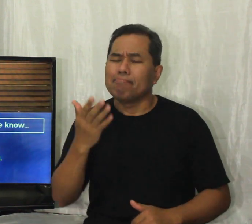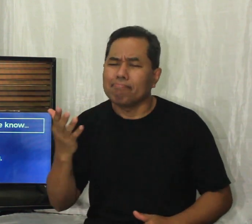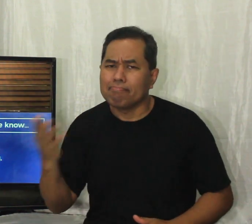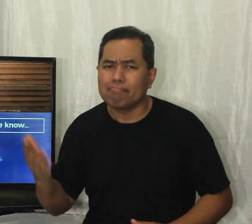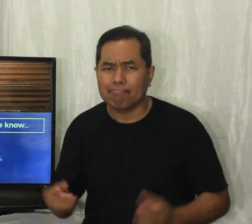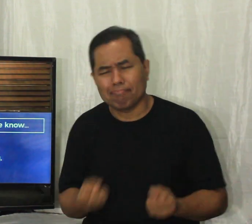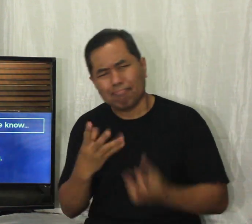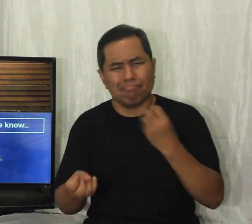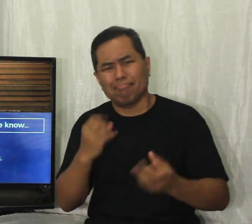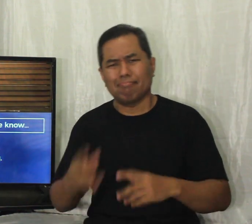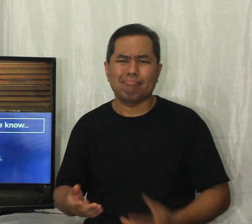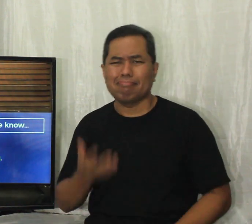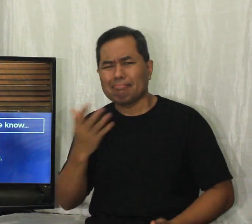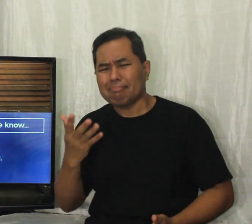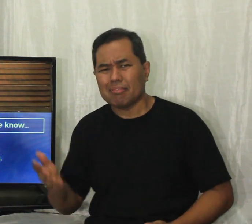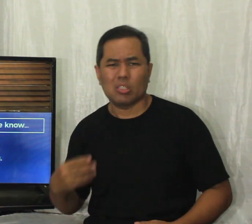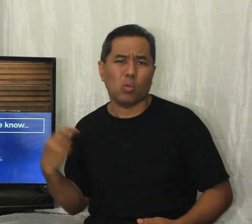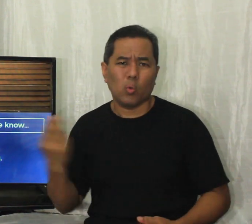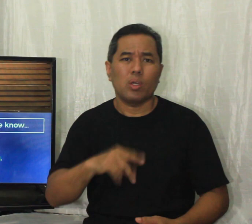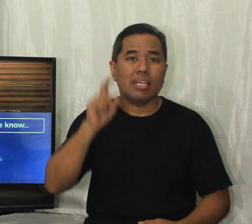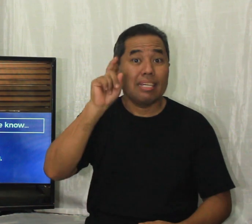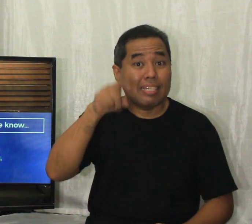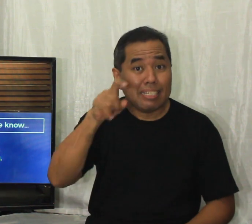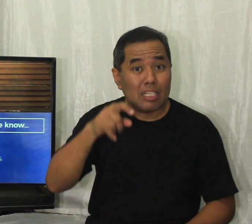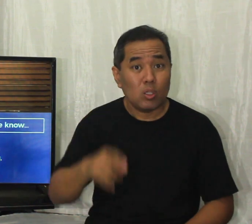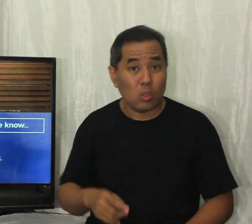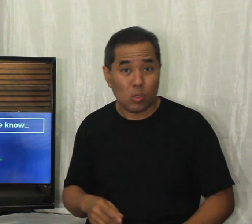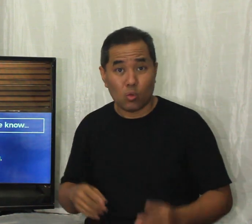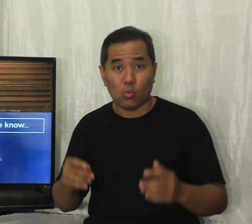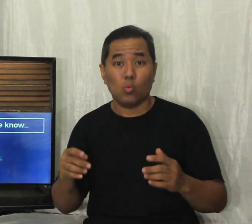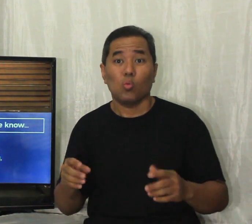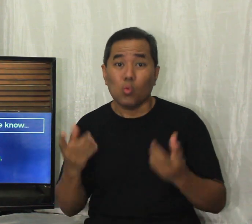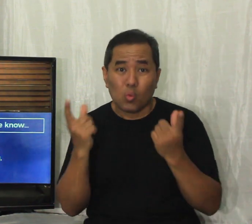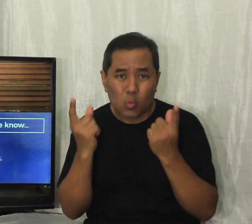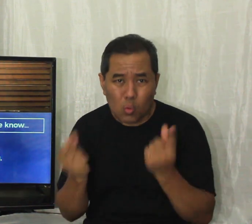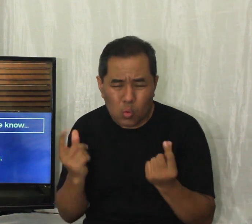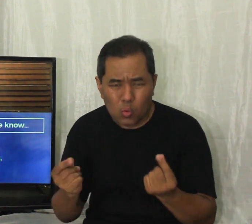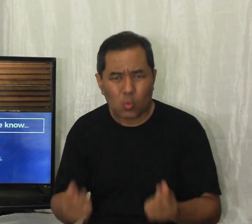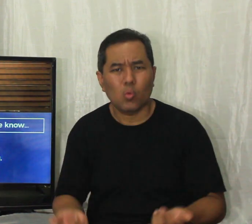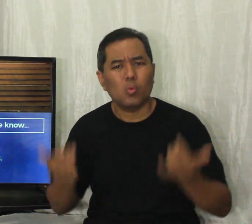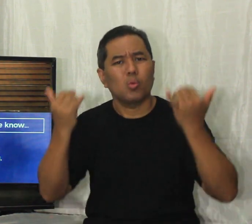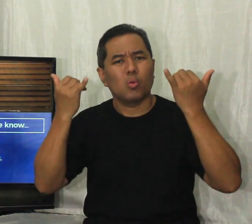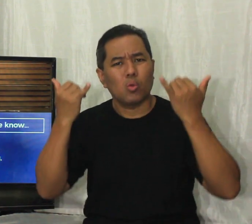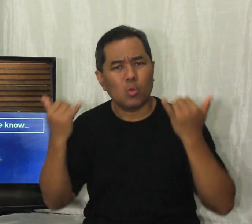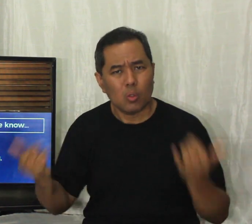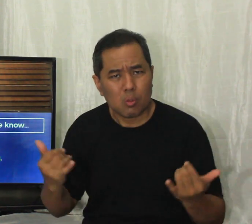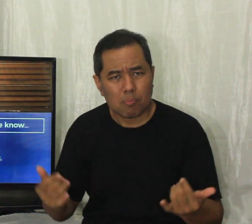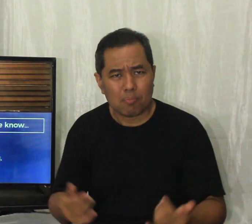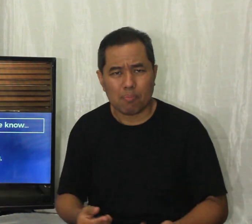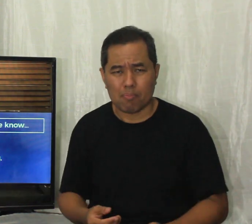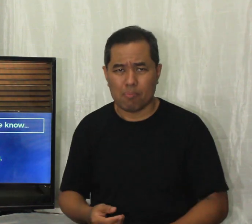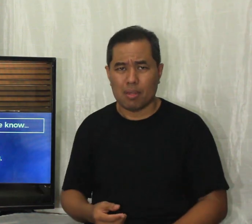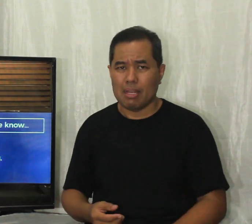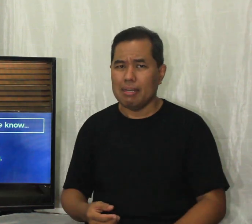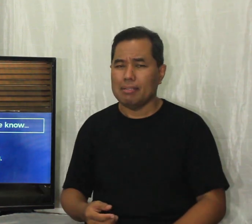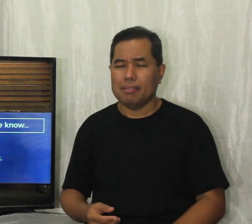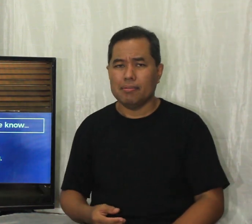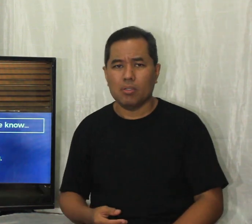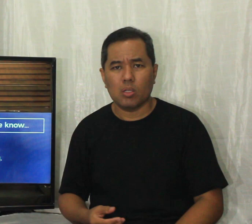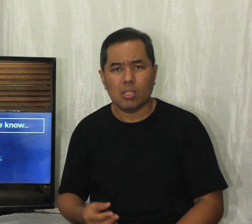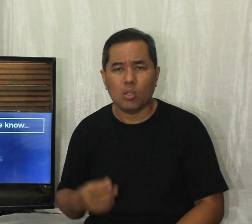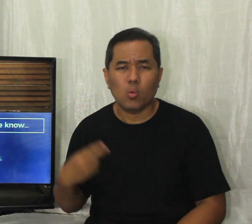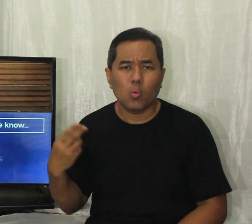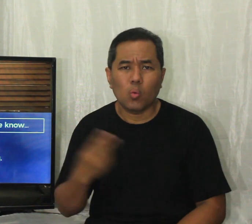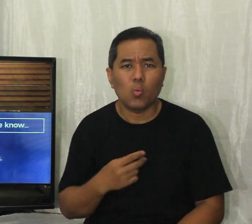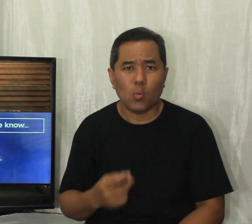do today. He said, until this good news goes to all the nations, then the end will come. Guess who's going to